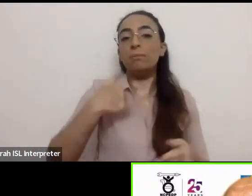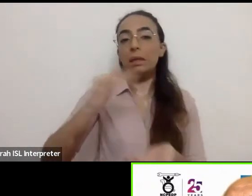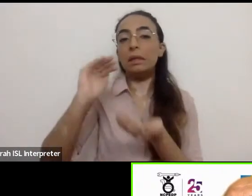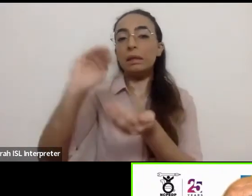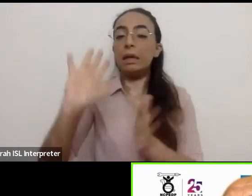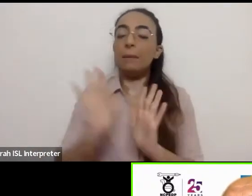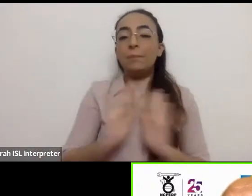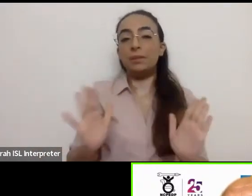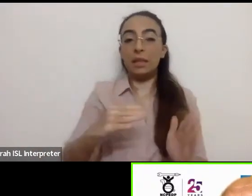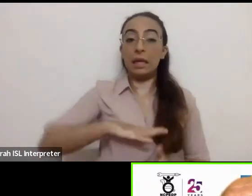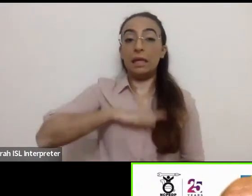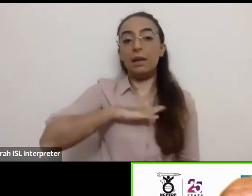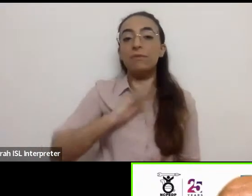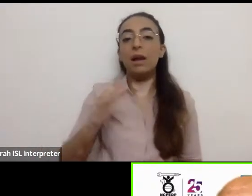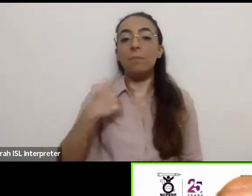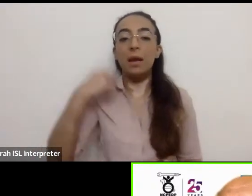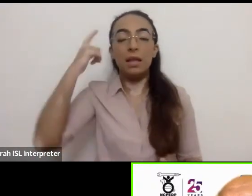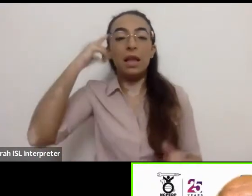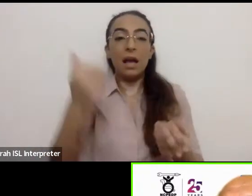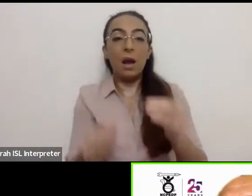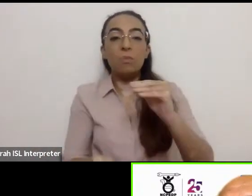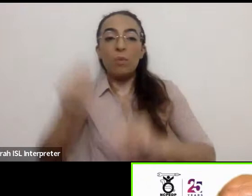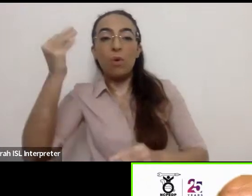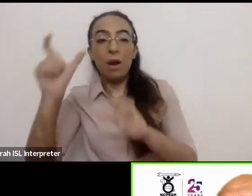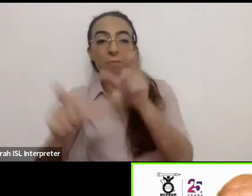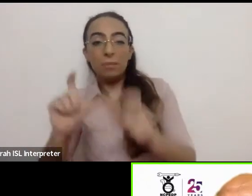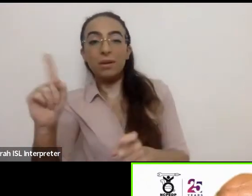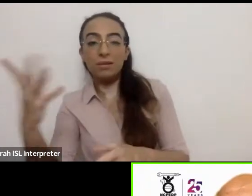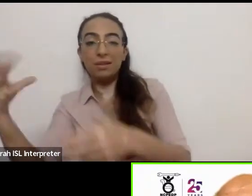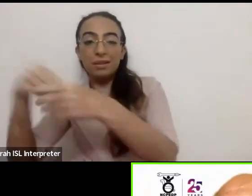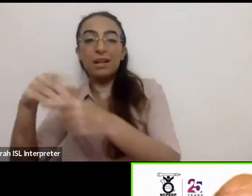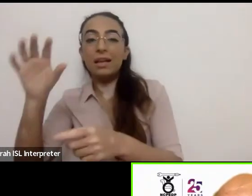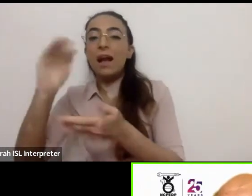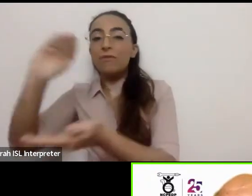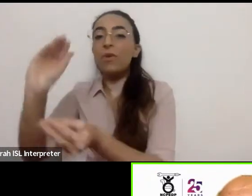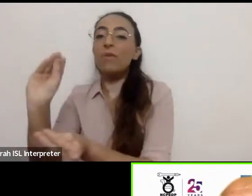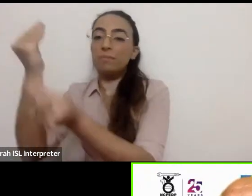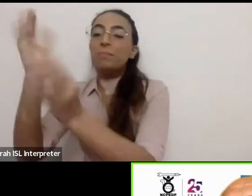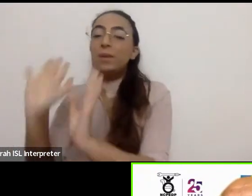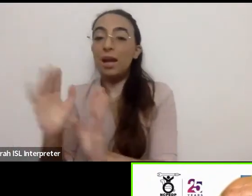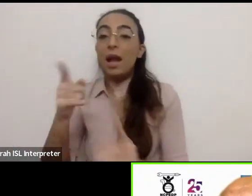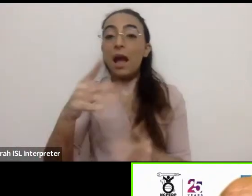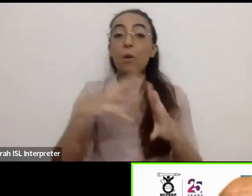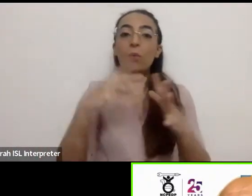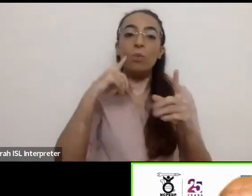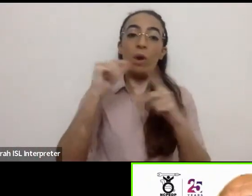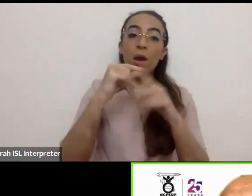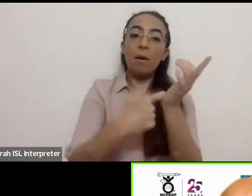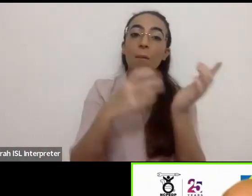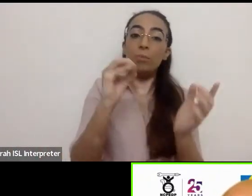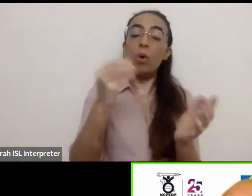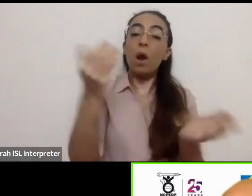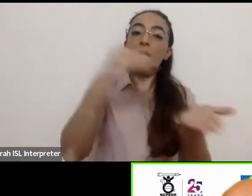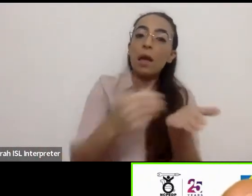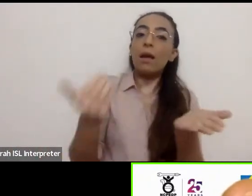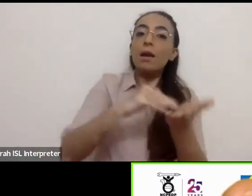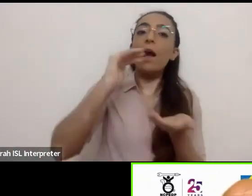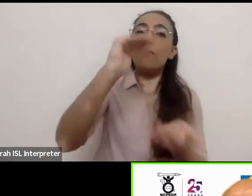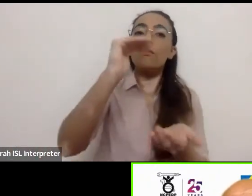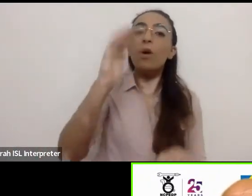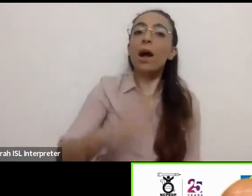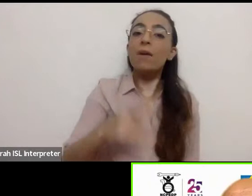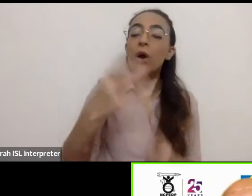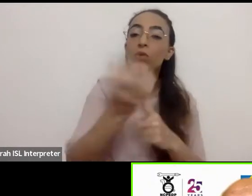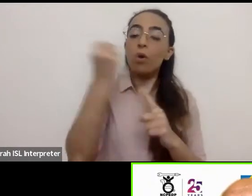because we think we should have more people coming in, because we know that you are committed to this. And we have seen that every year you have